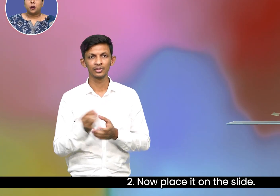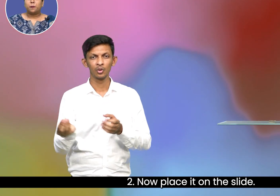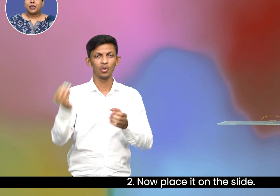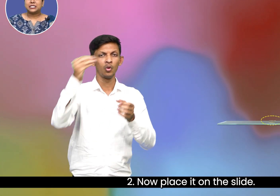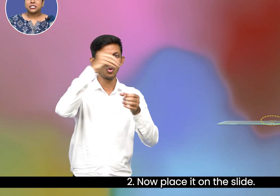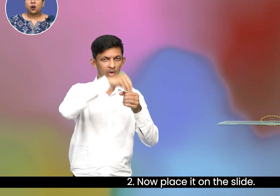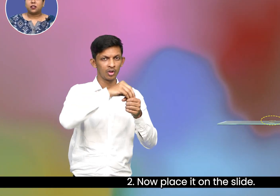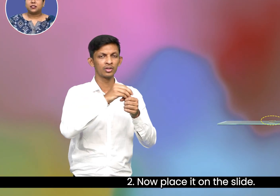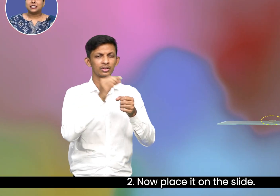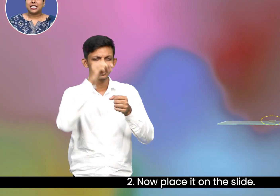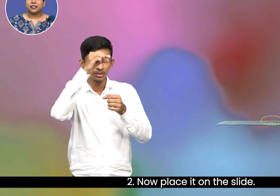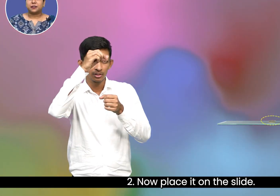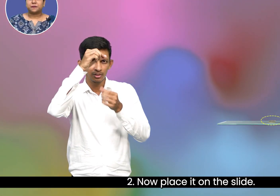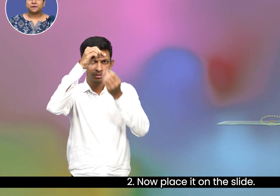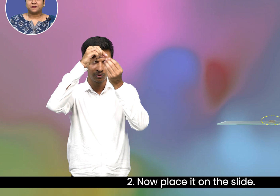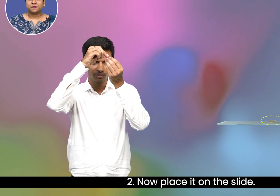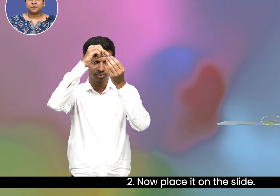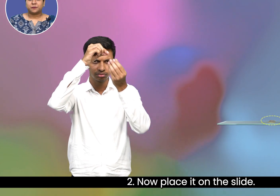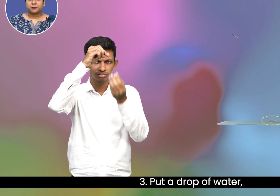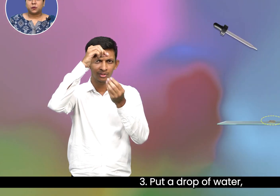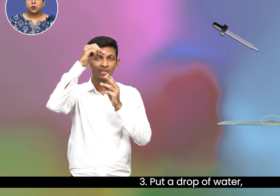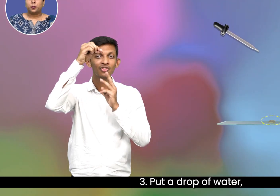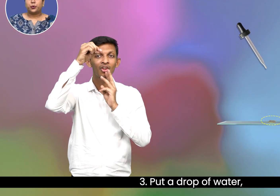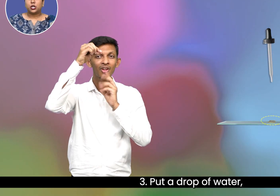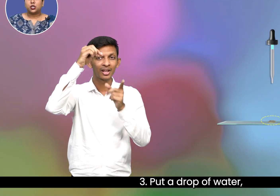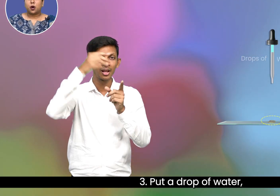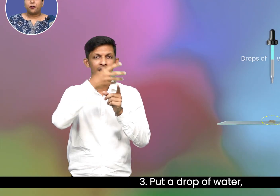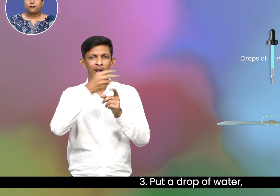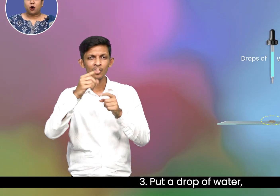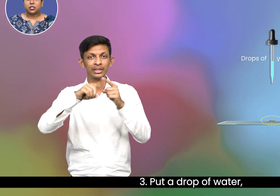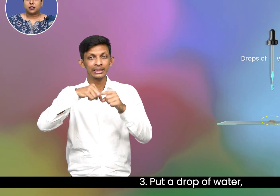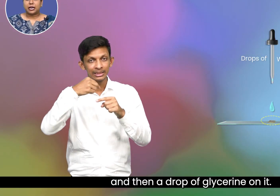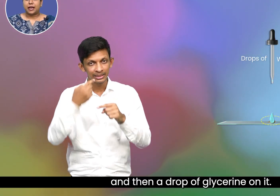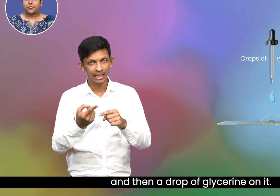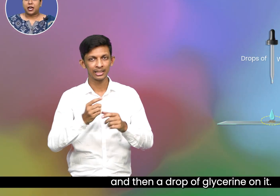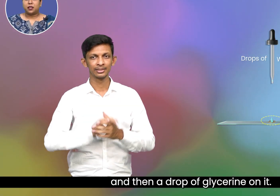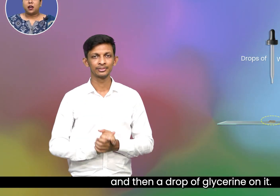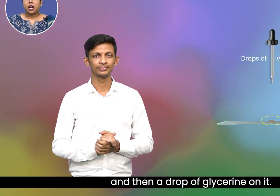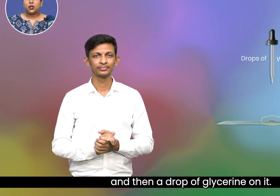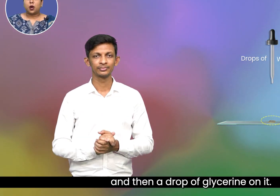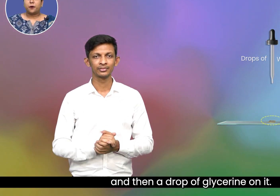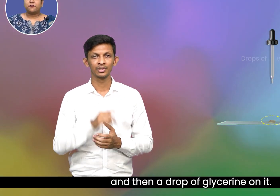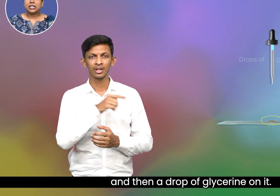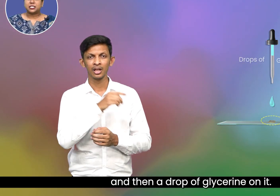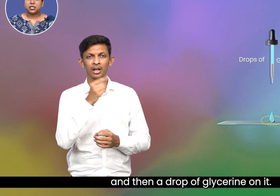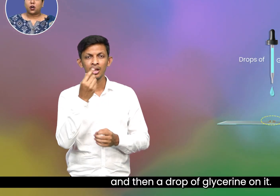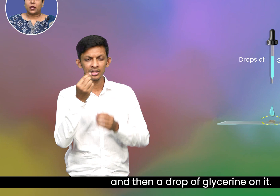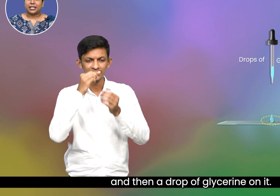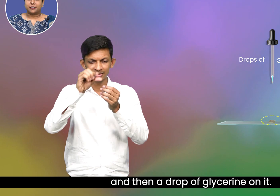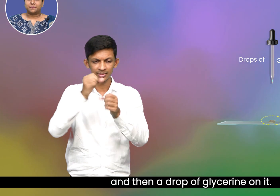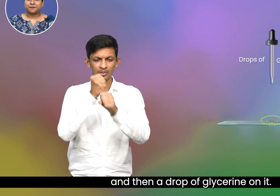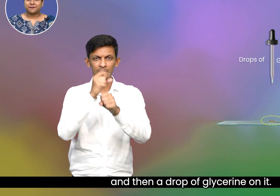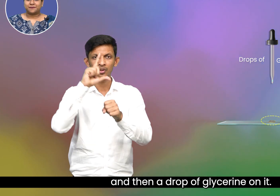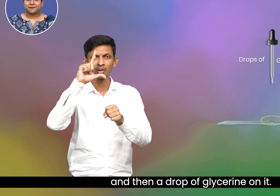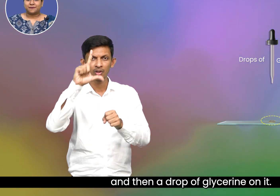Now place it on the slide. Put a drop of water and then a drop of glycerin on